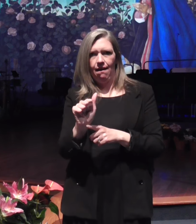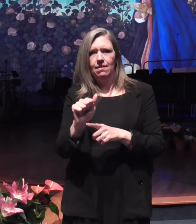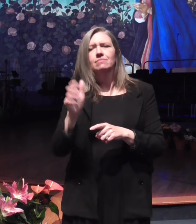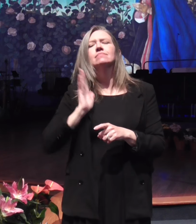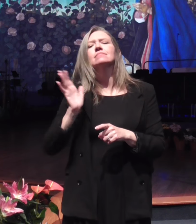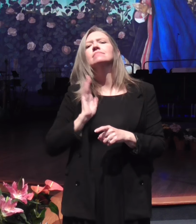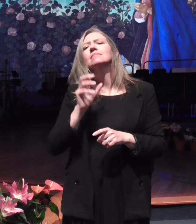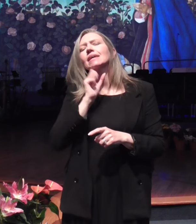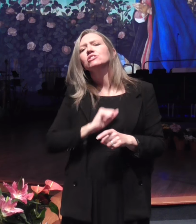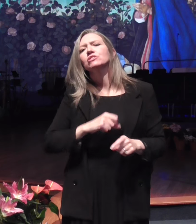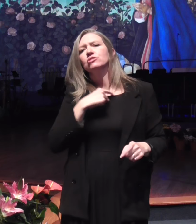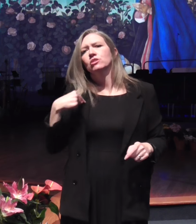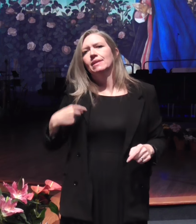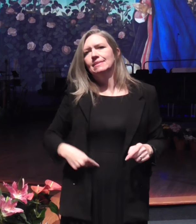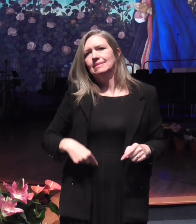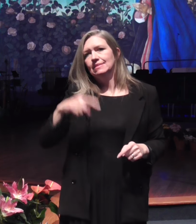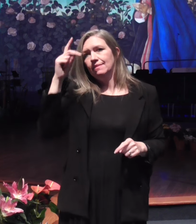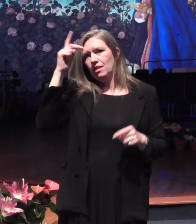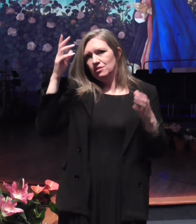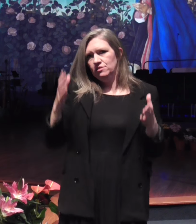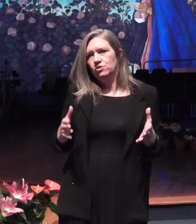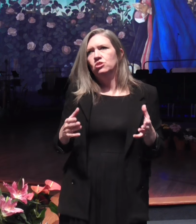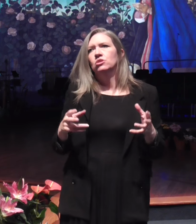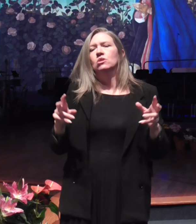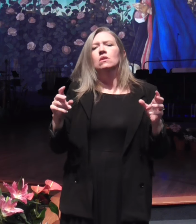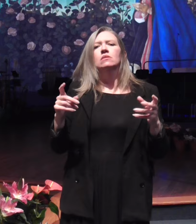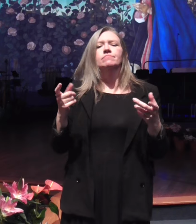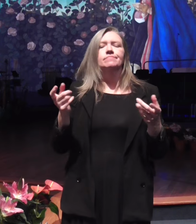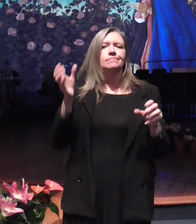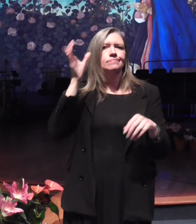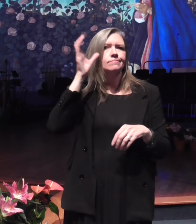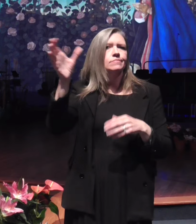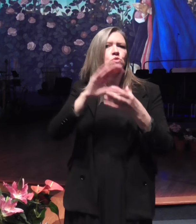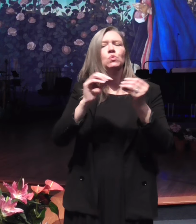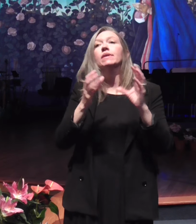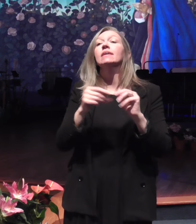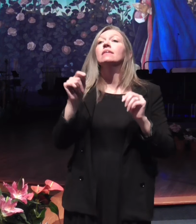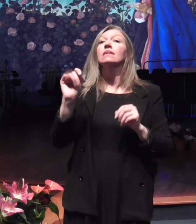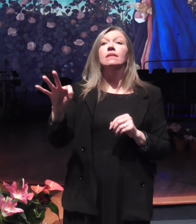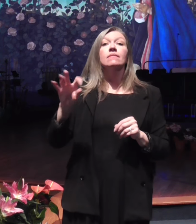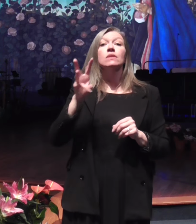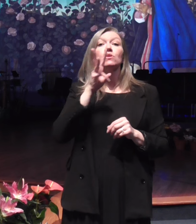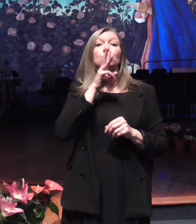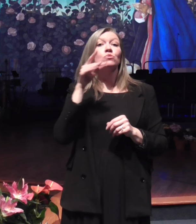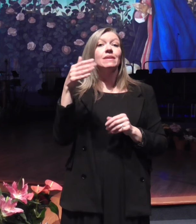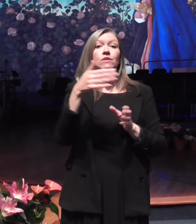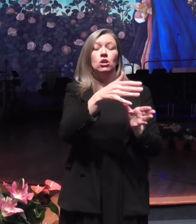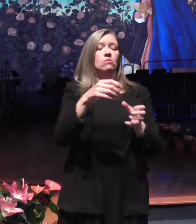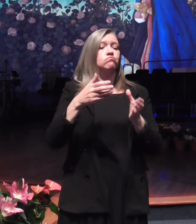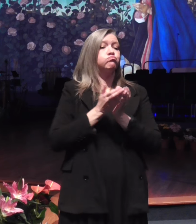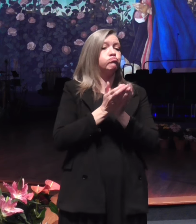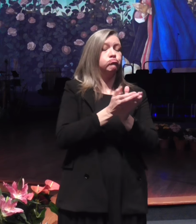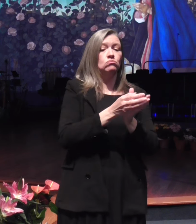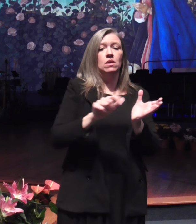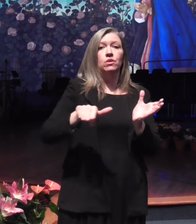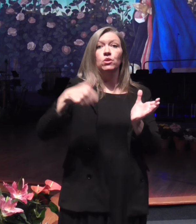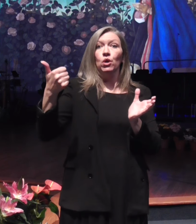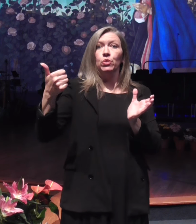crossing the river with the goal of getting to the other side and someone in another boat runs into you, you probably yell at that